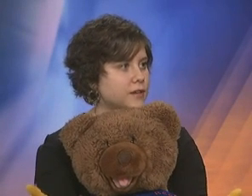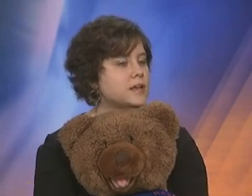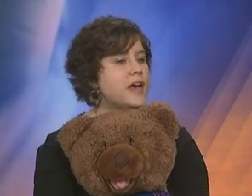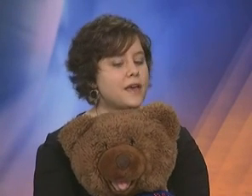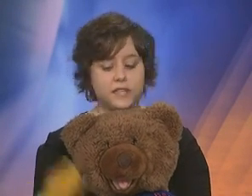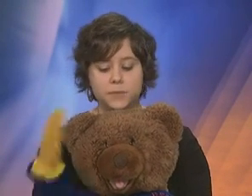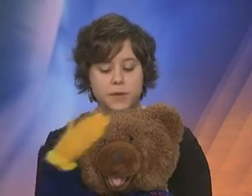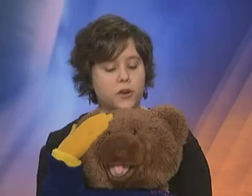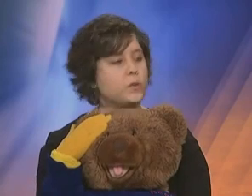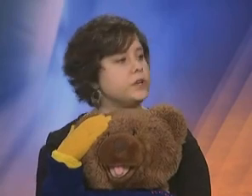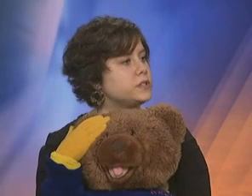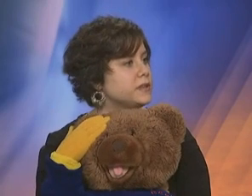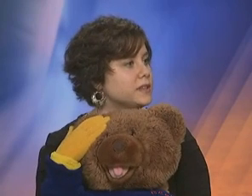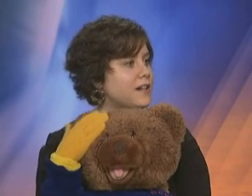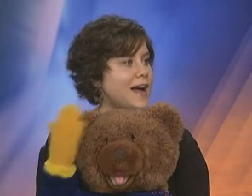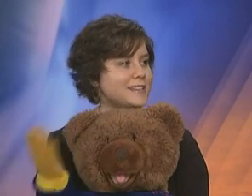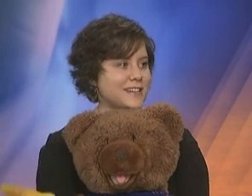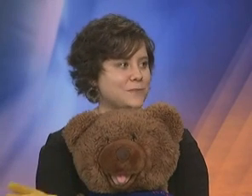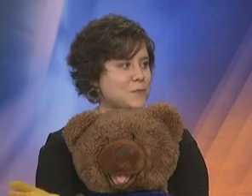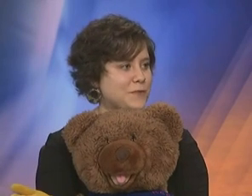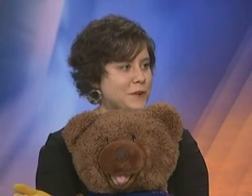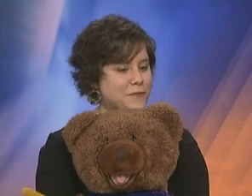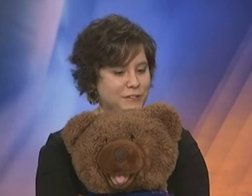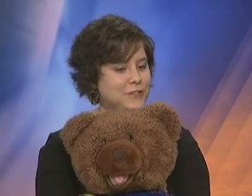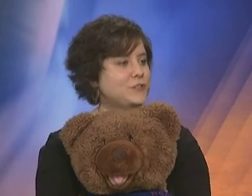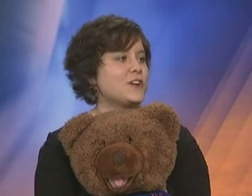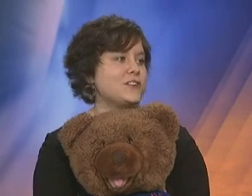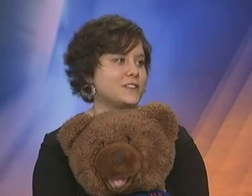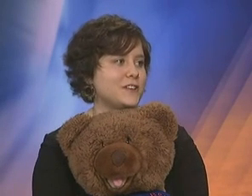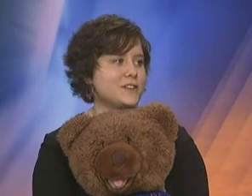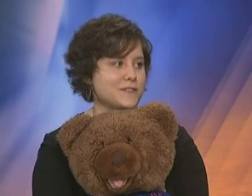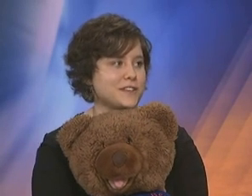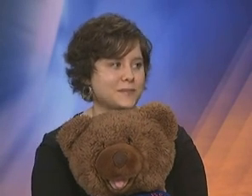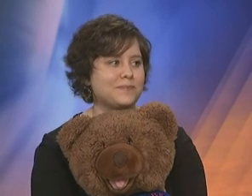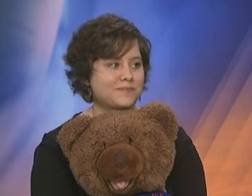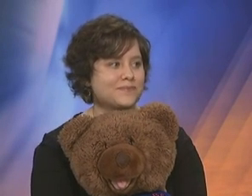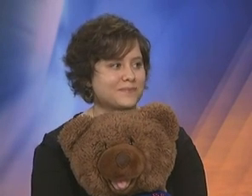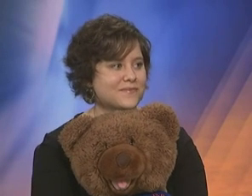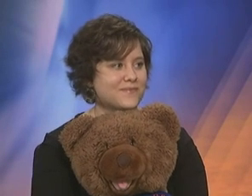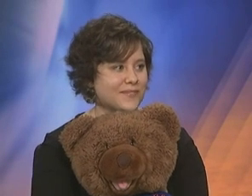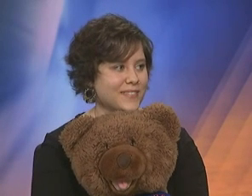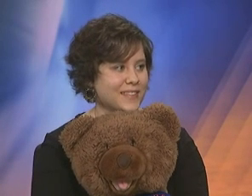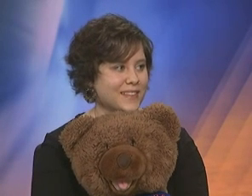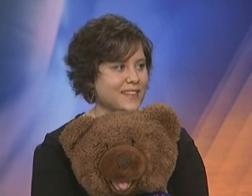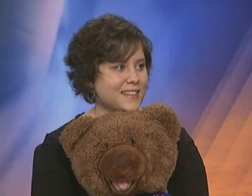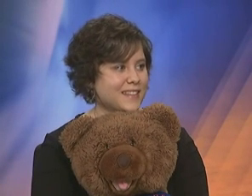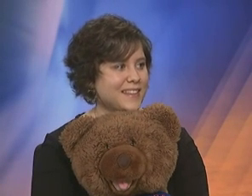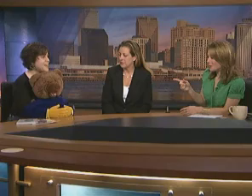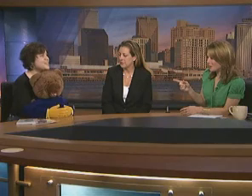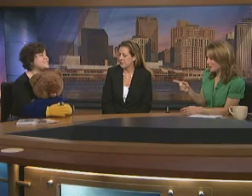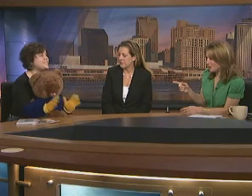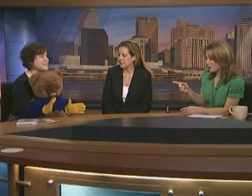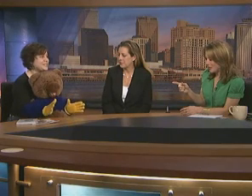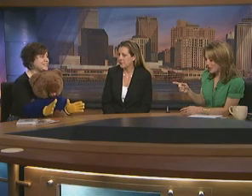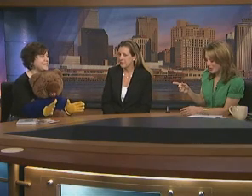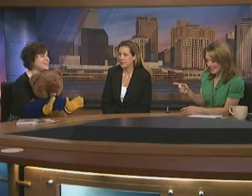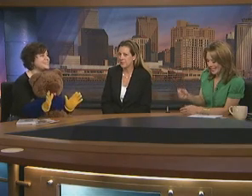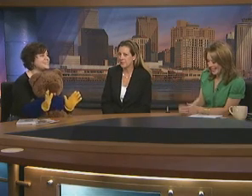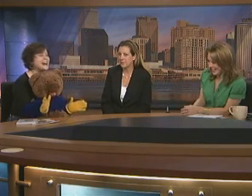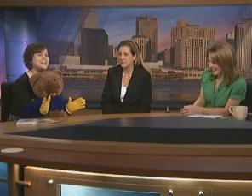things. And this is Bebo. We use him in the class, and it's more fun for the children also and everything. I was going to say, I'm going to bet this is an educational tool. Definitely. And not it's not